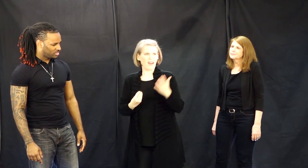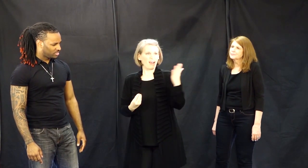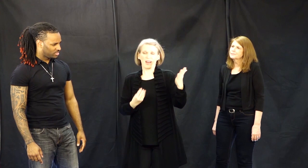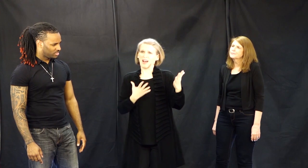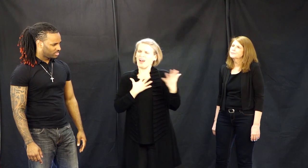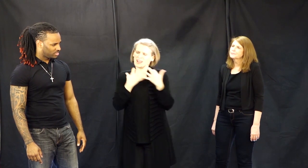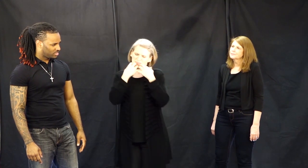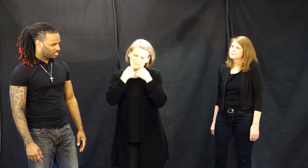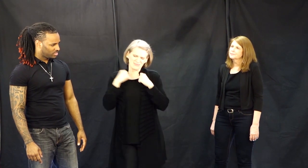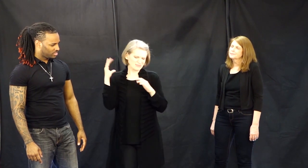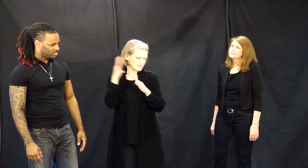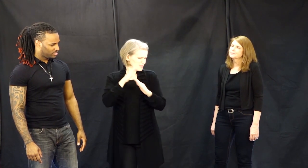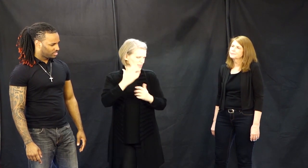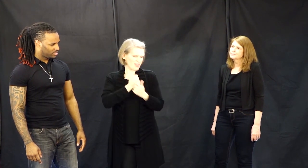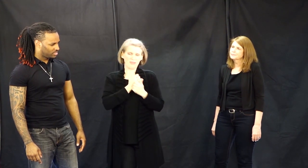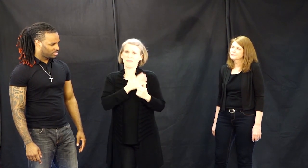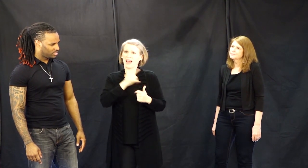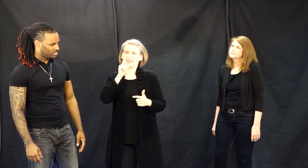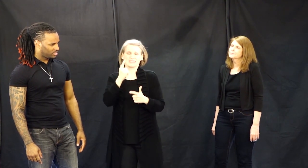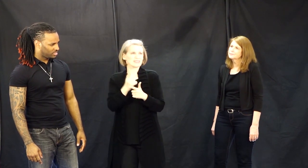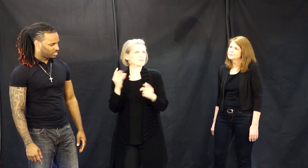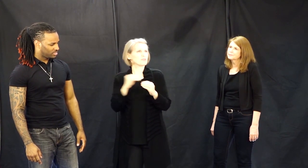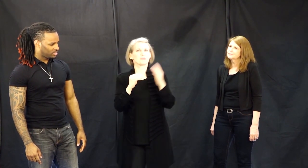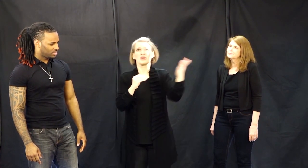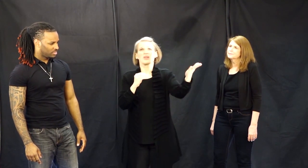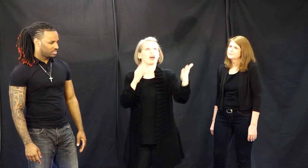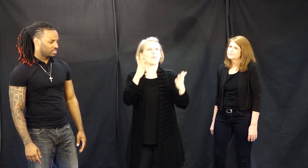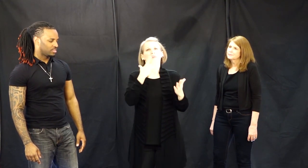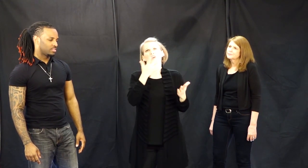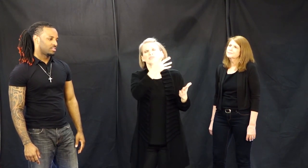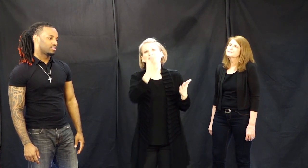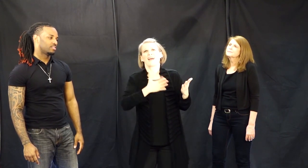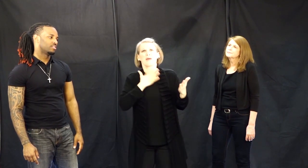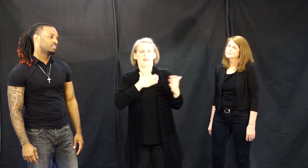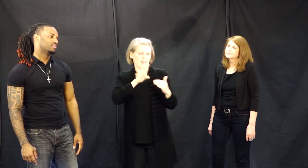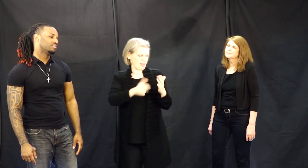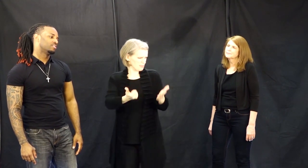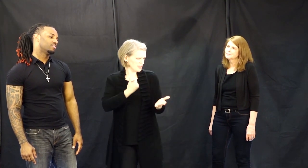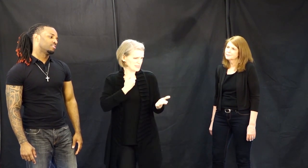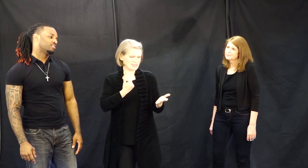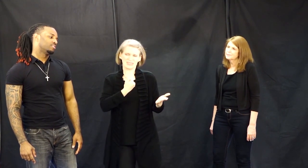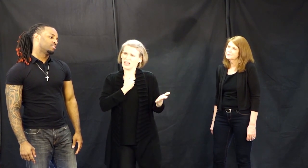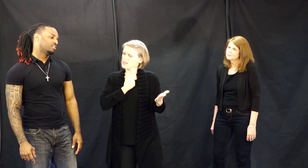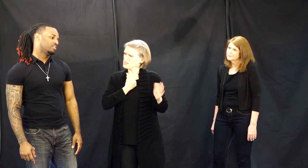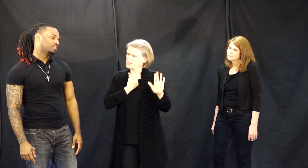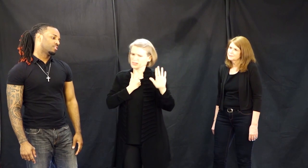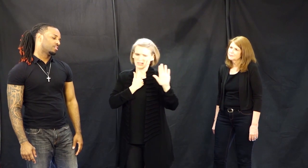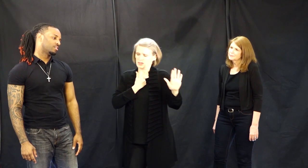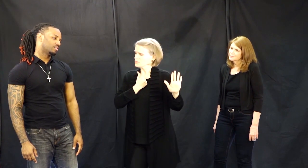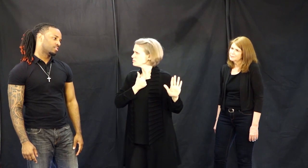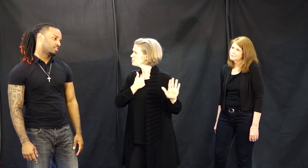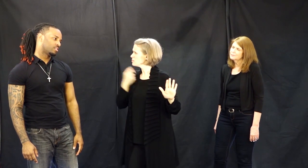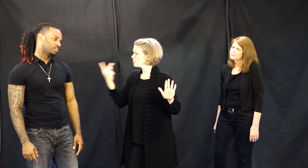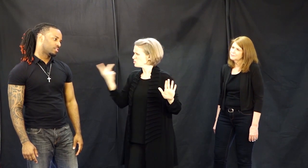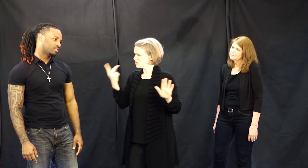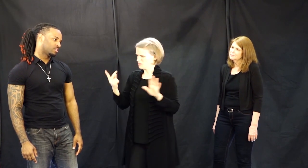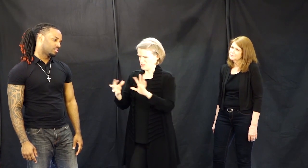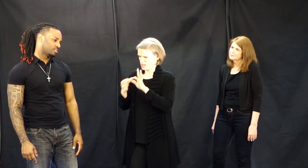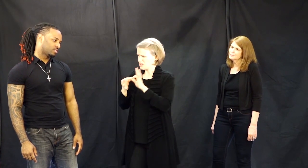my sister more than anything in this life. I will choose her happiness over mine every time. Put what we had aside.